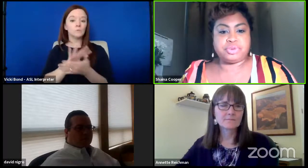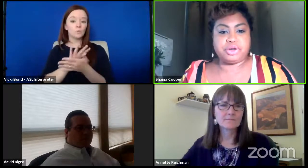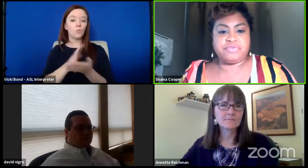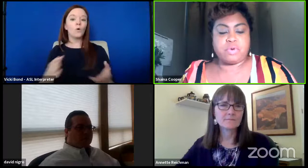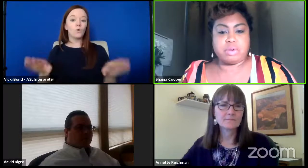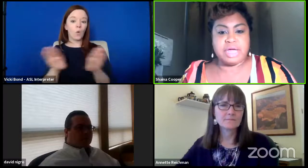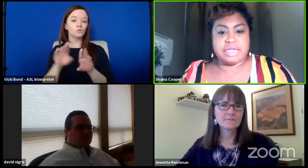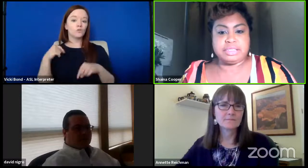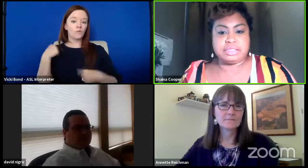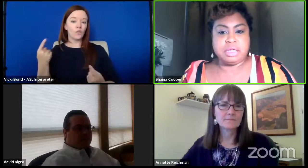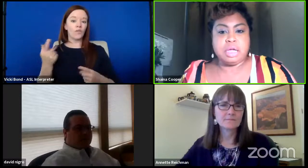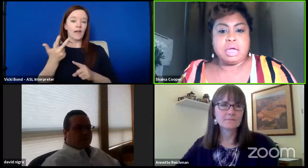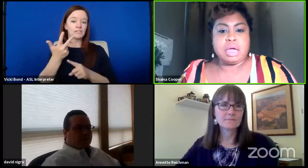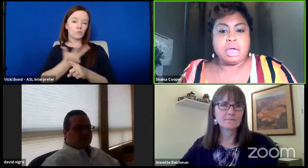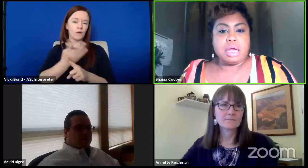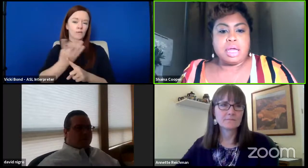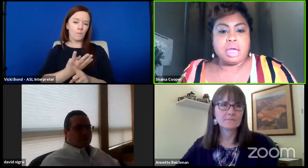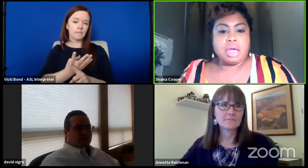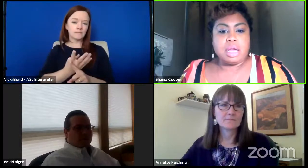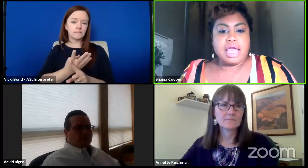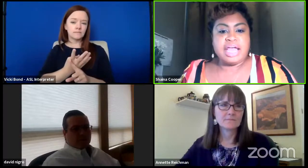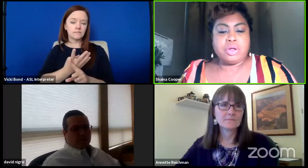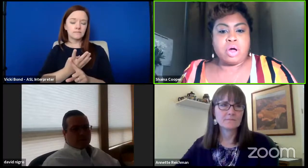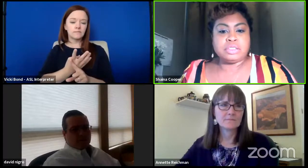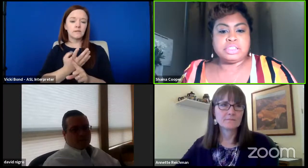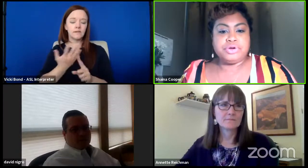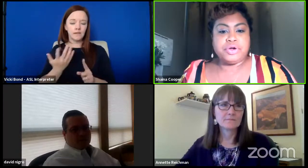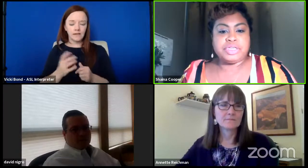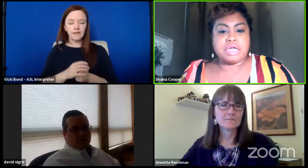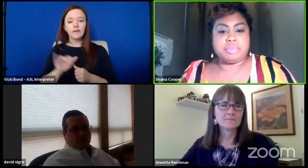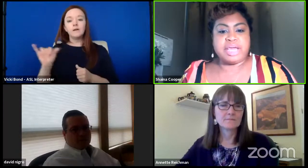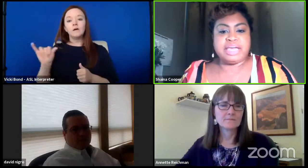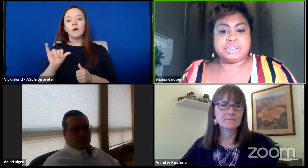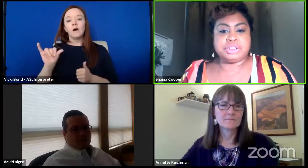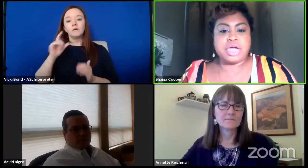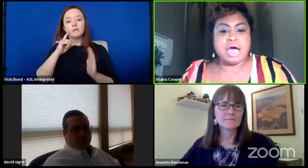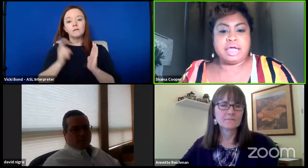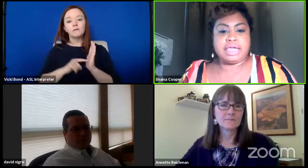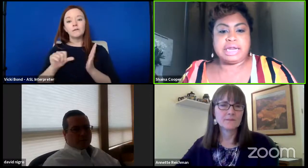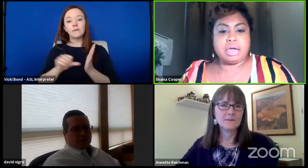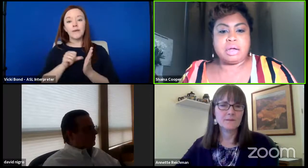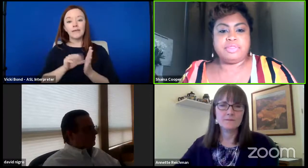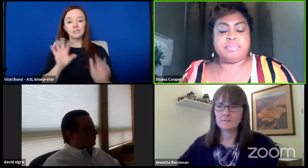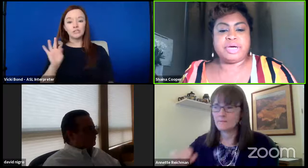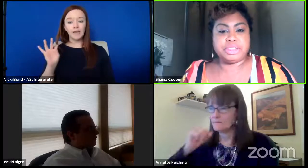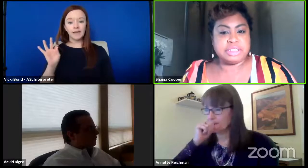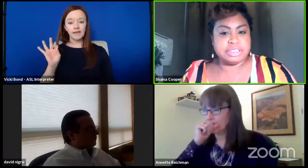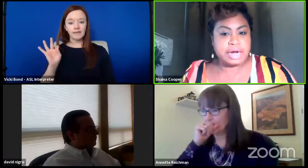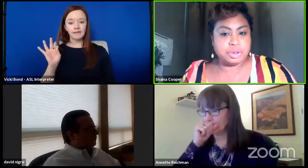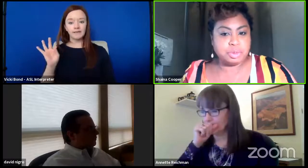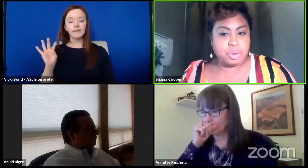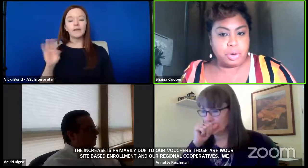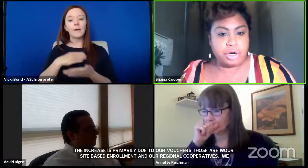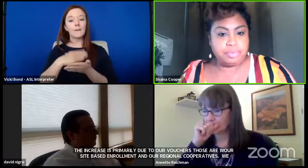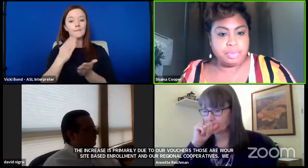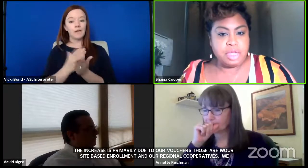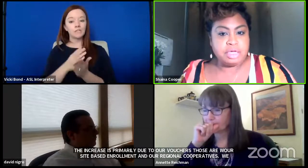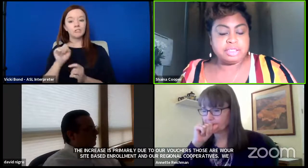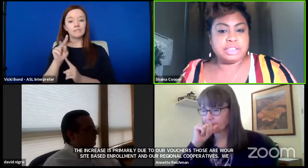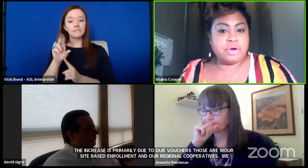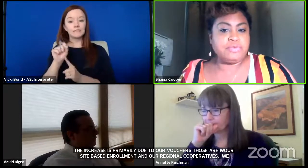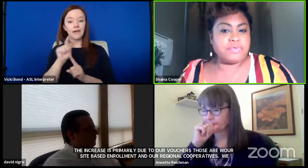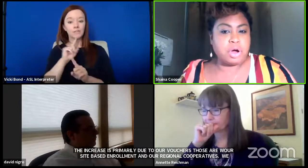for the last 3 to 4 months. And you'll also notice on page 9, the budget status